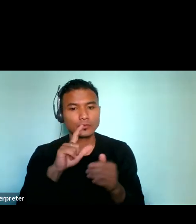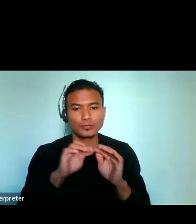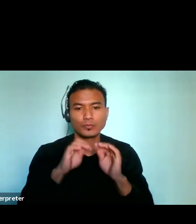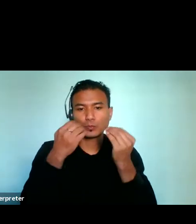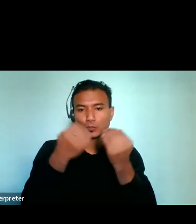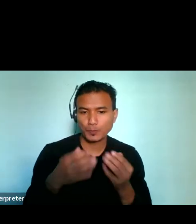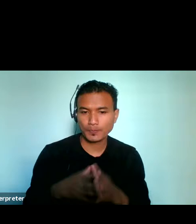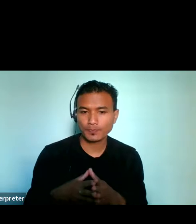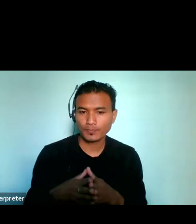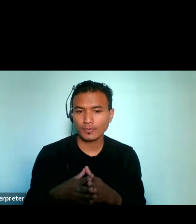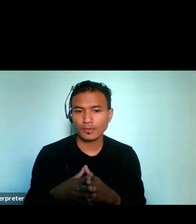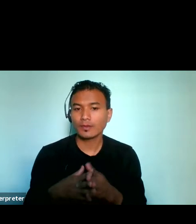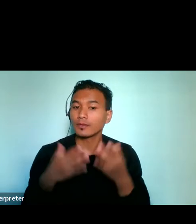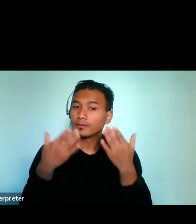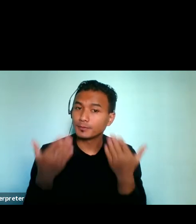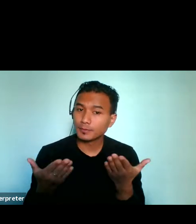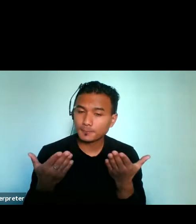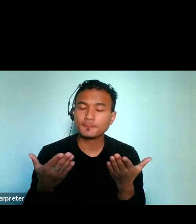communities. So